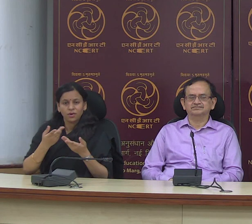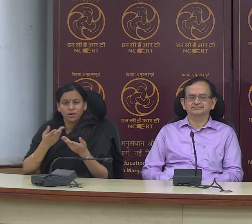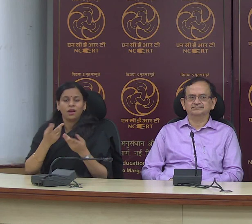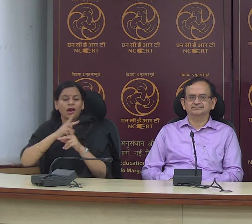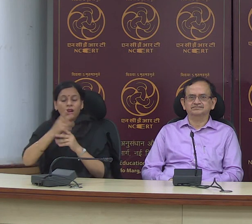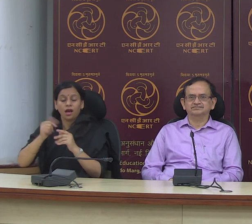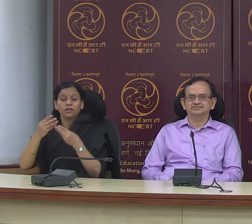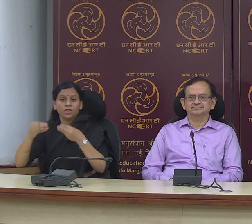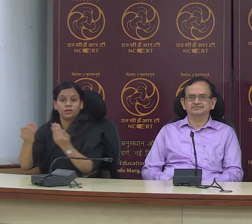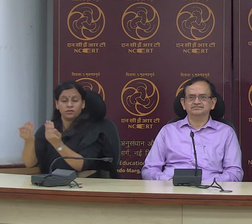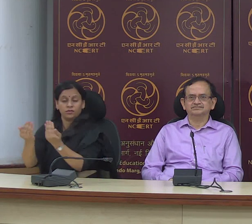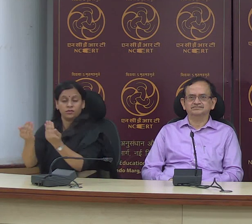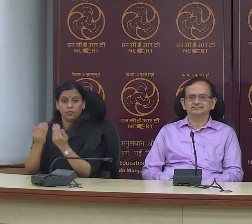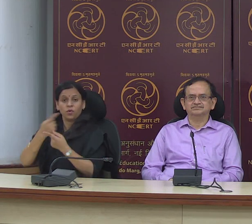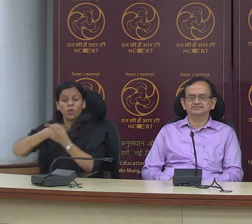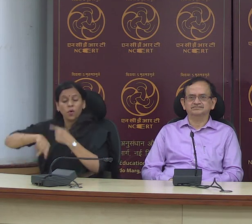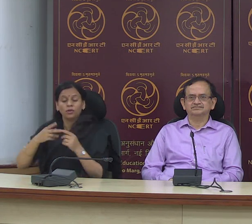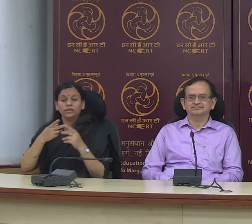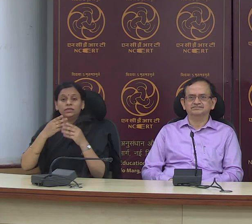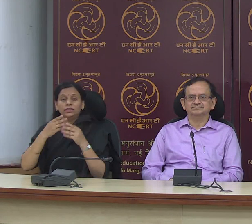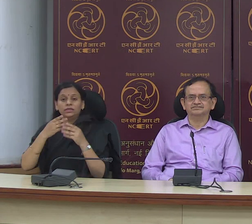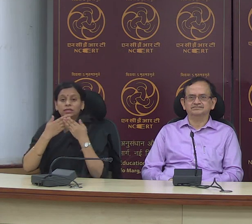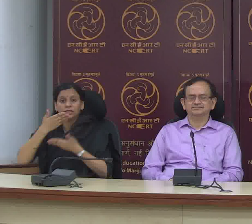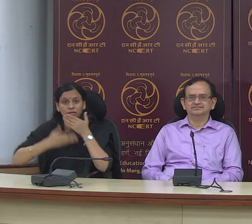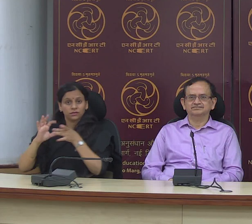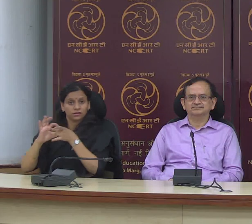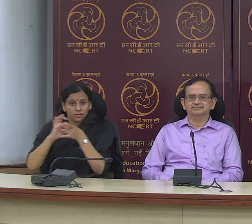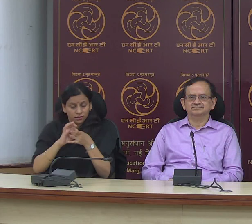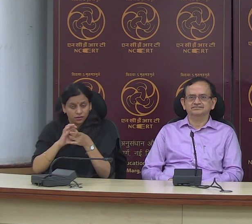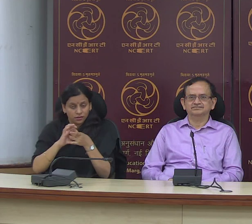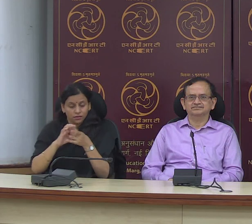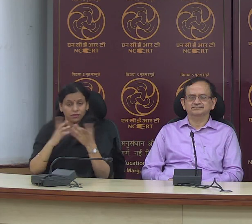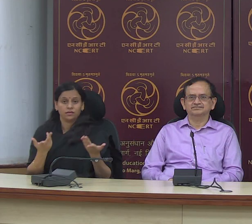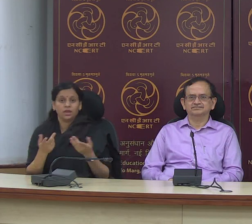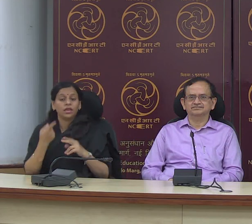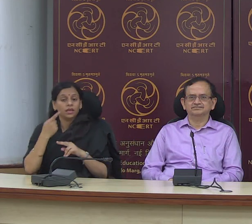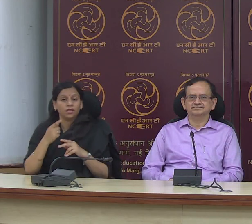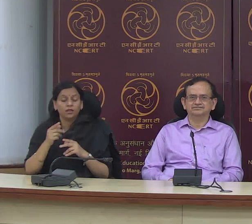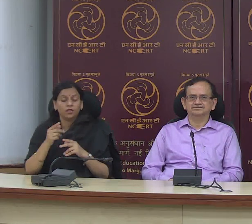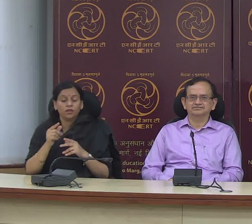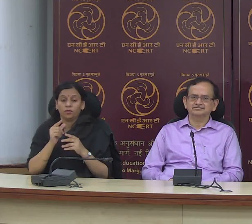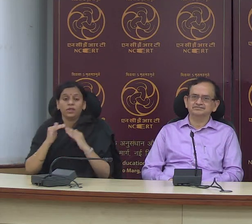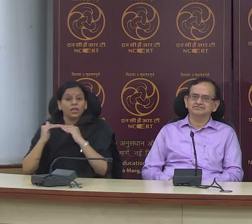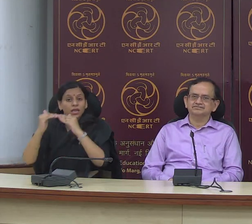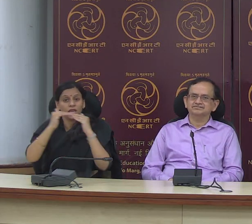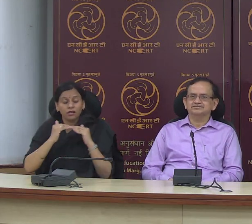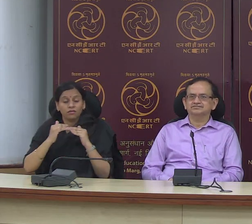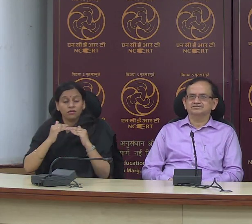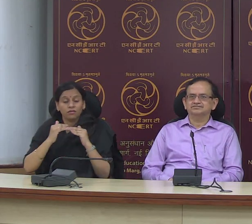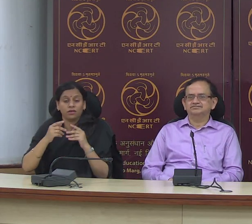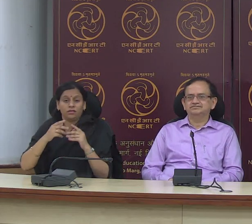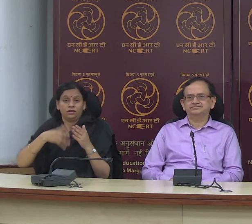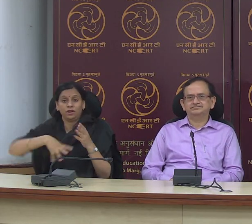support material which are needed for teaching learning in an inclusive environment. So when I'm saying universal design of learning,